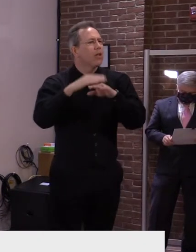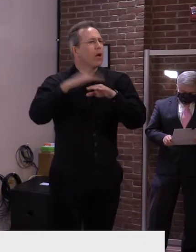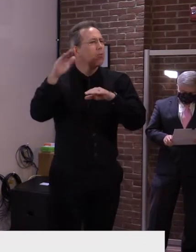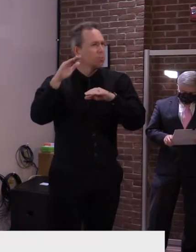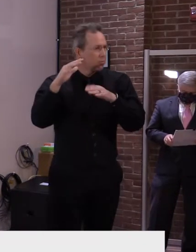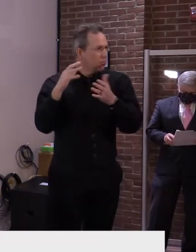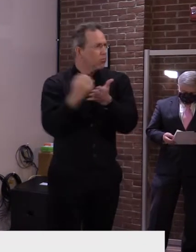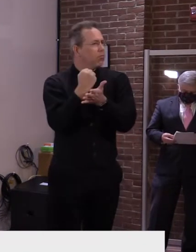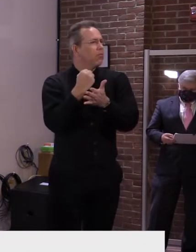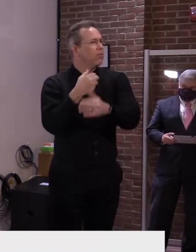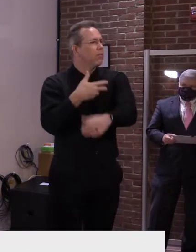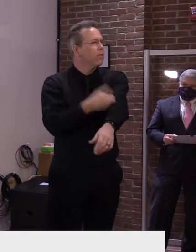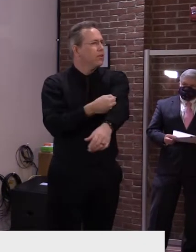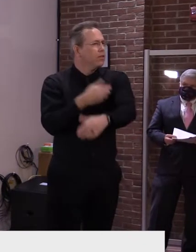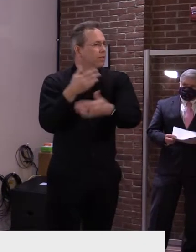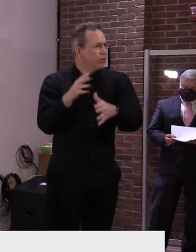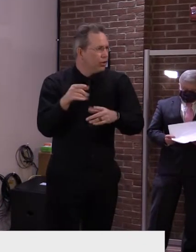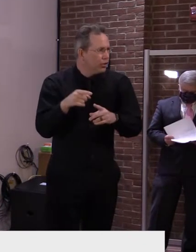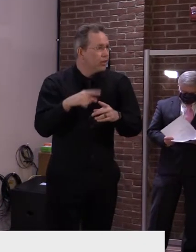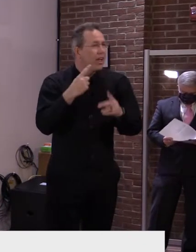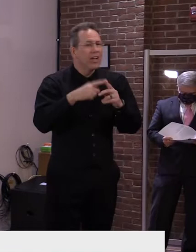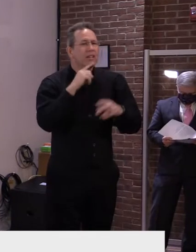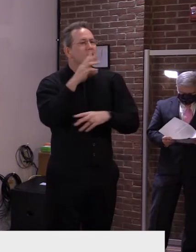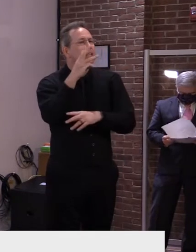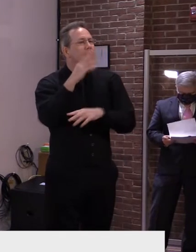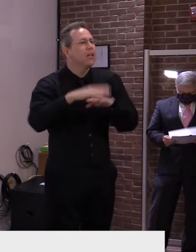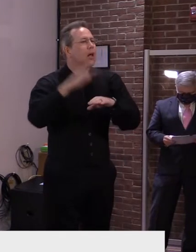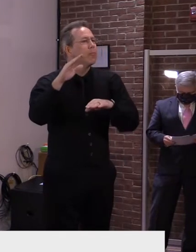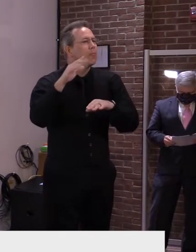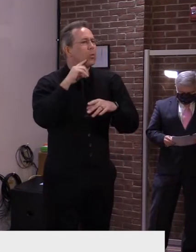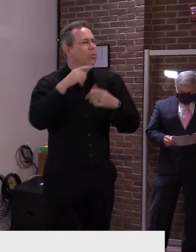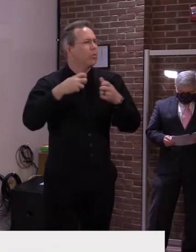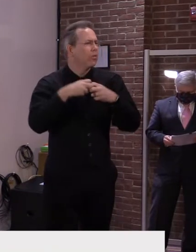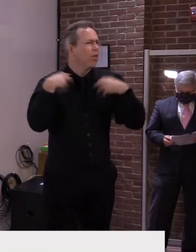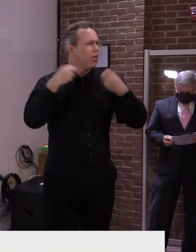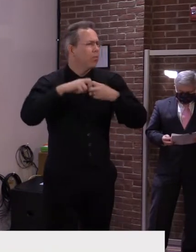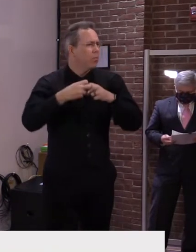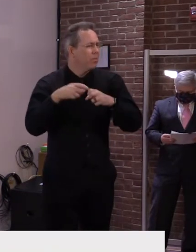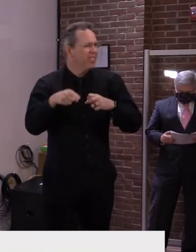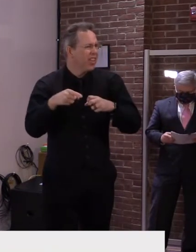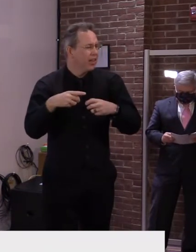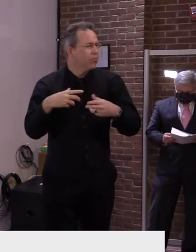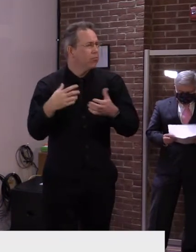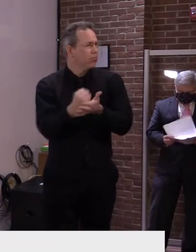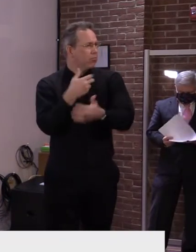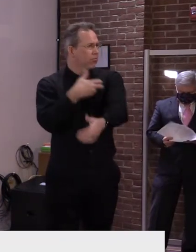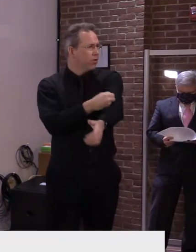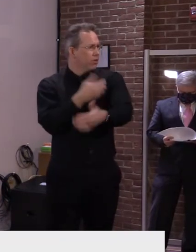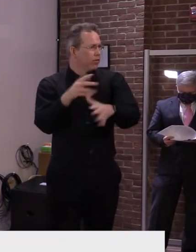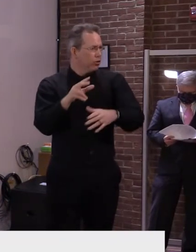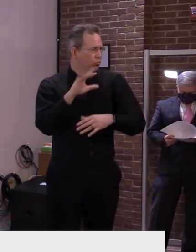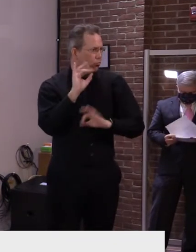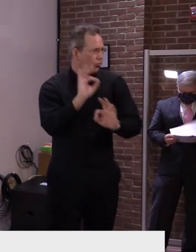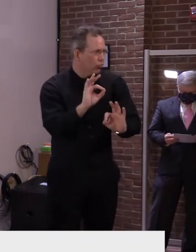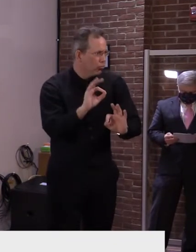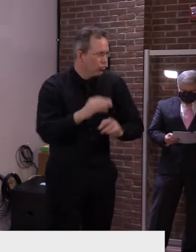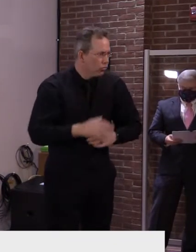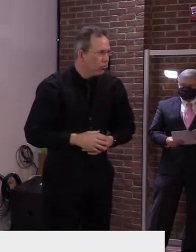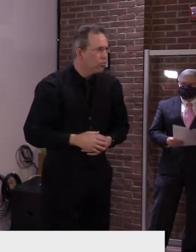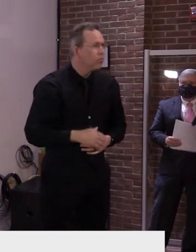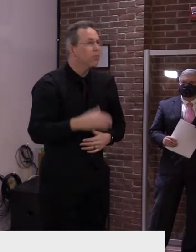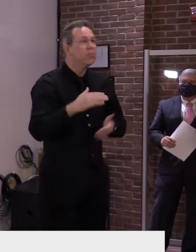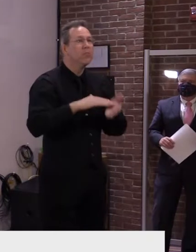over 16 with certain high-risk conditions. That means before long, the vast majority